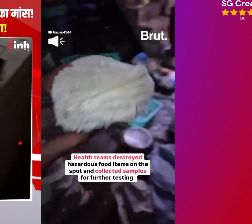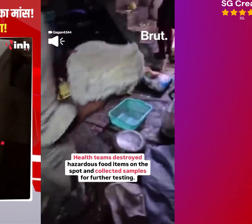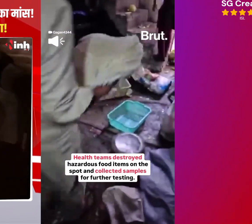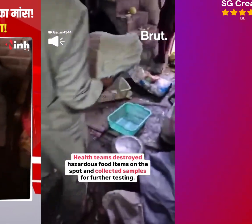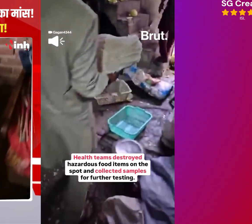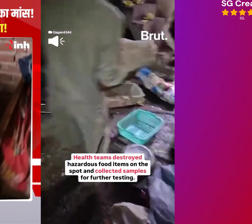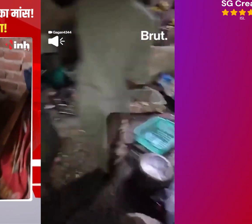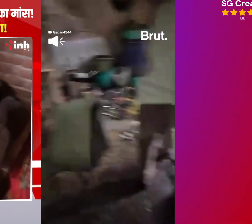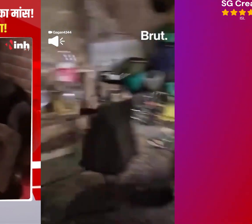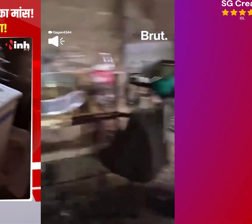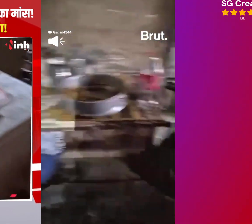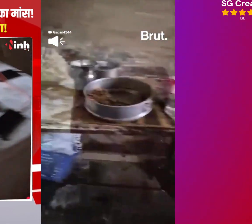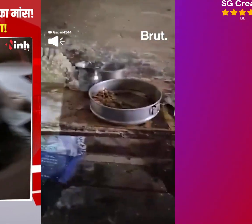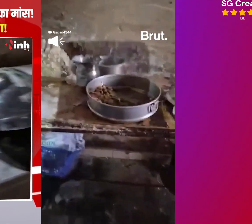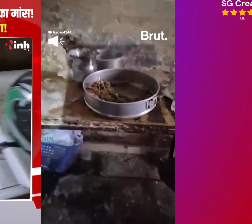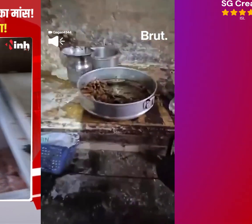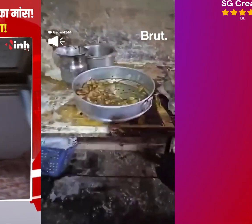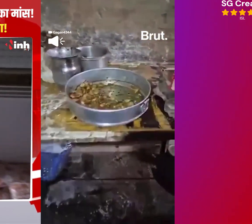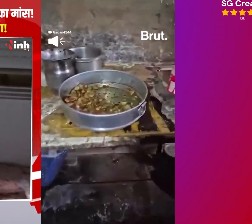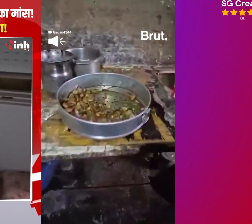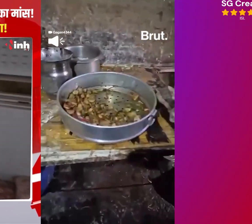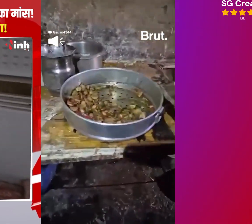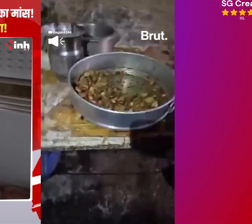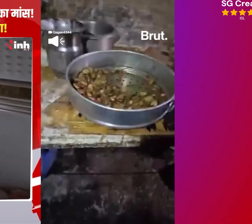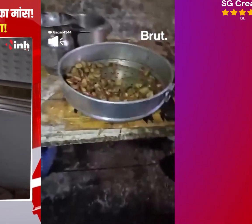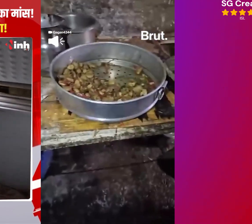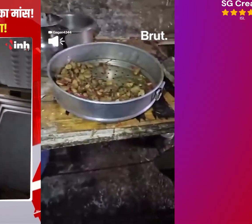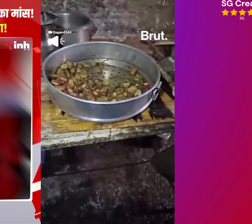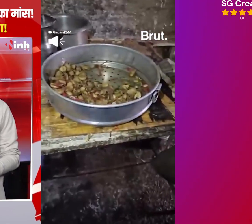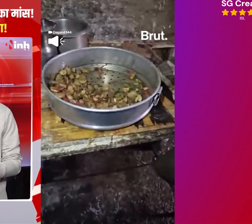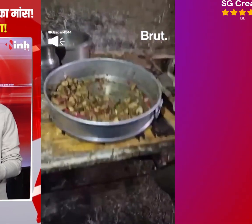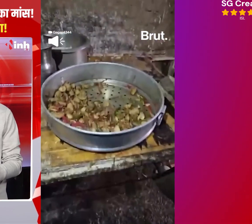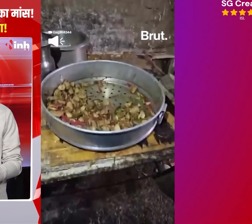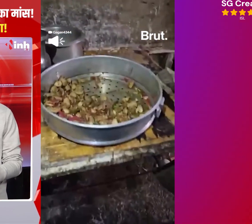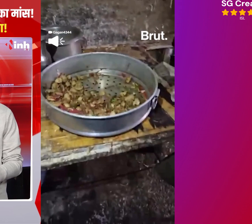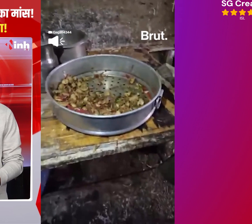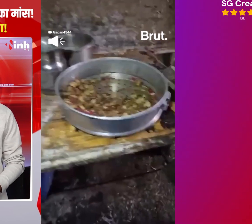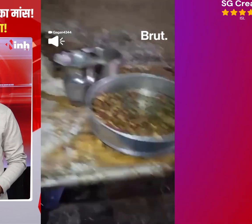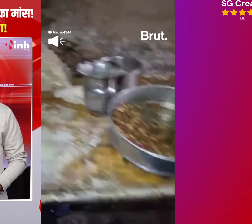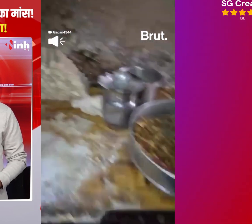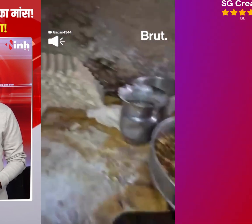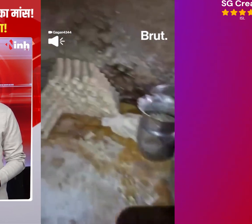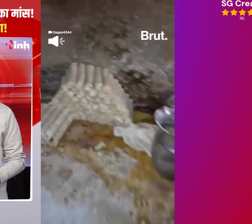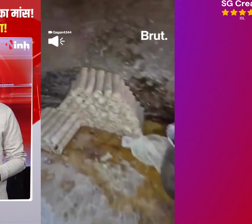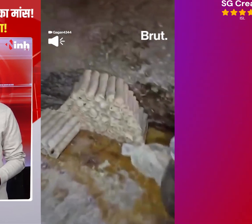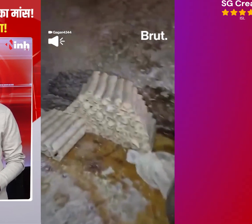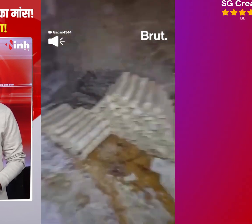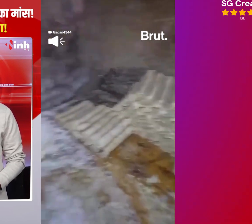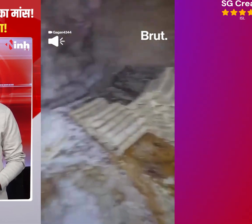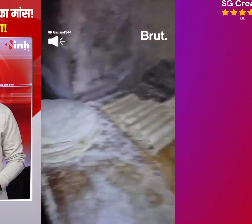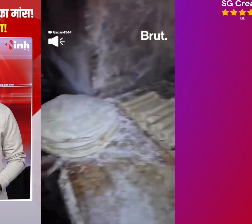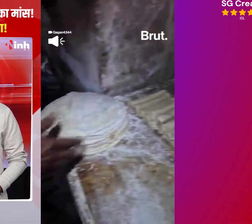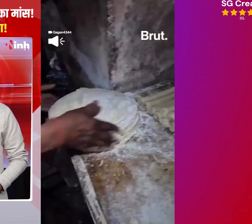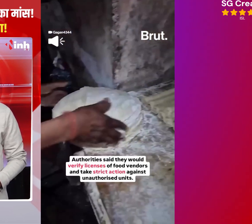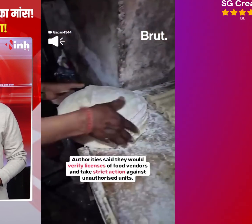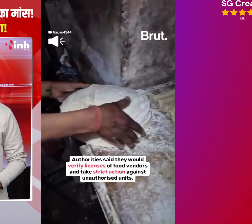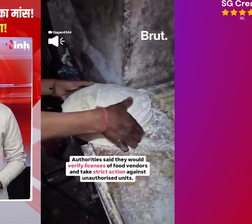illnesses. Unhygienic practices can lead to infections from bacteria, viruses, and parasites.